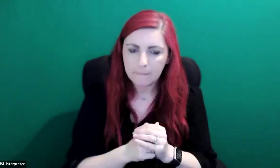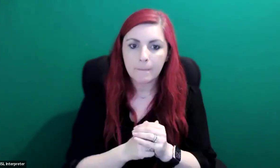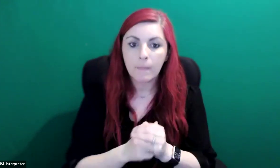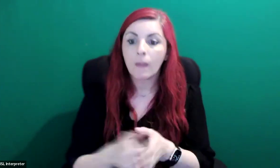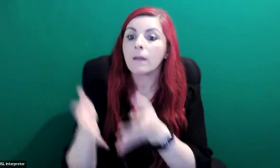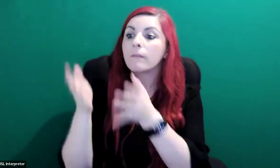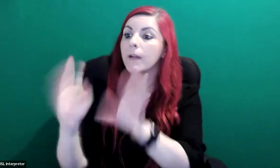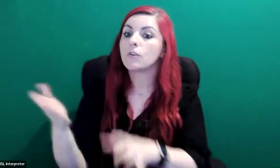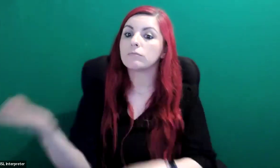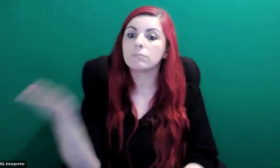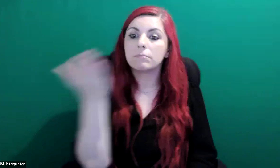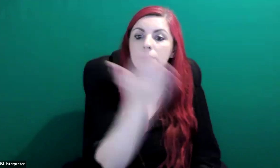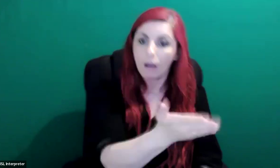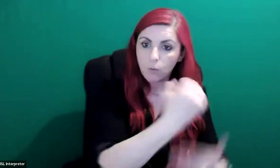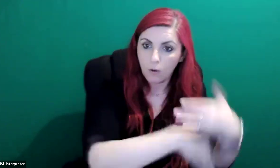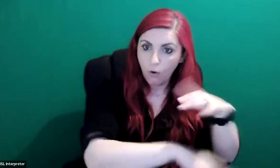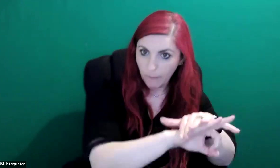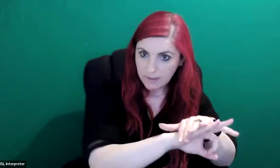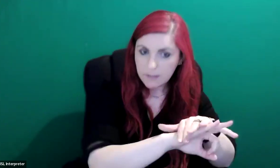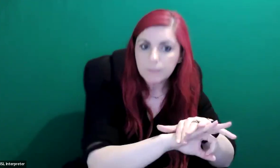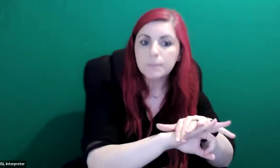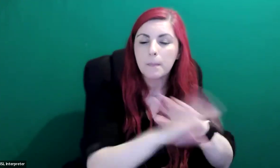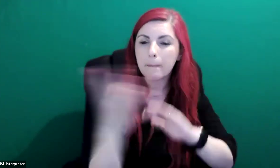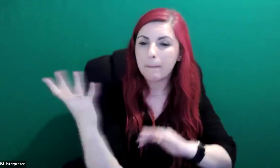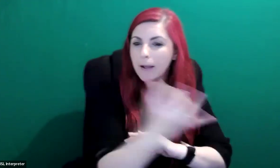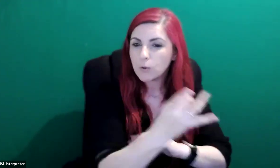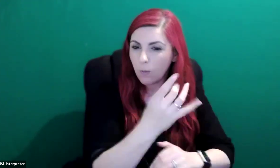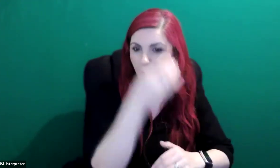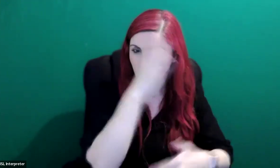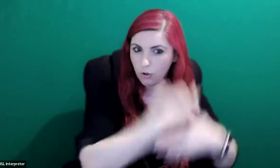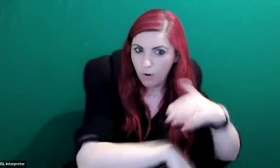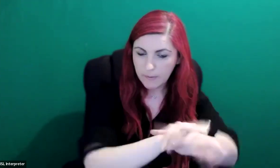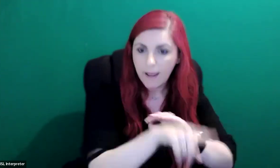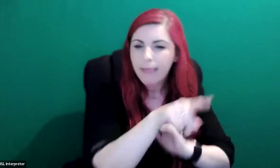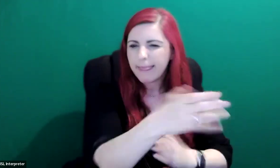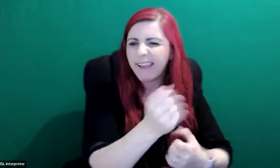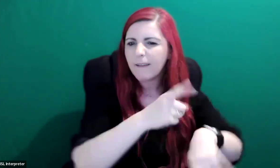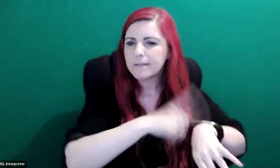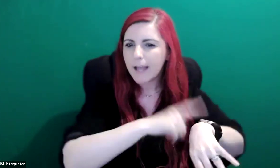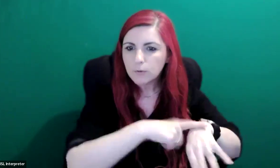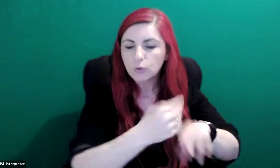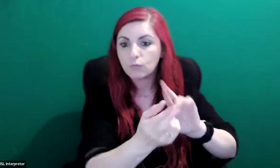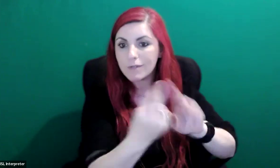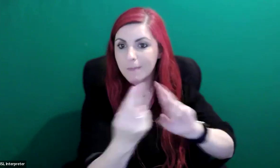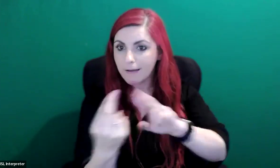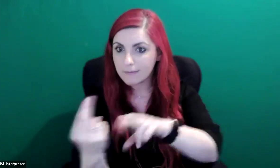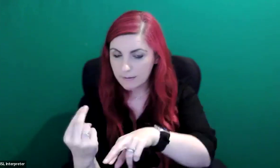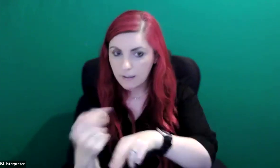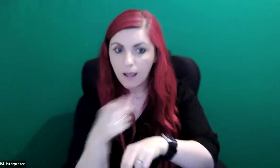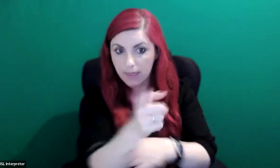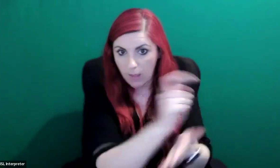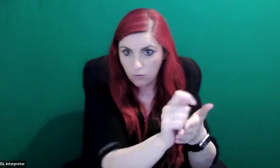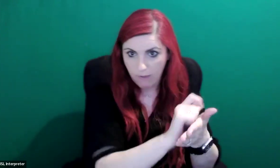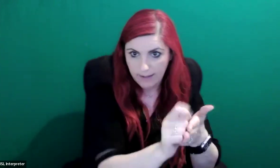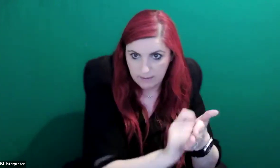written questions or list of issues is submitted back to the Irish government will have some time to reply, and will write a written